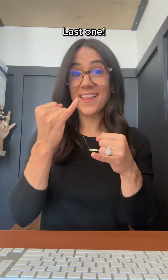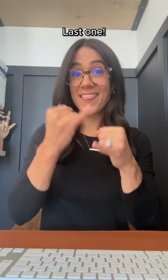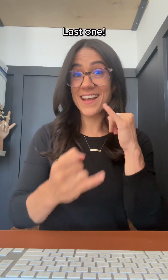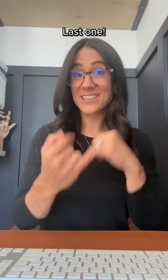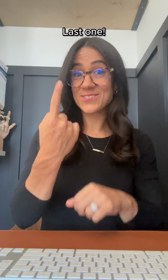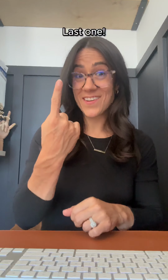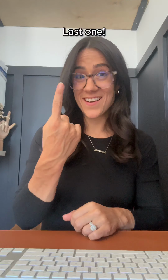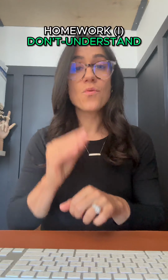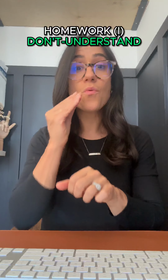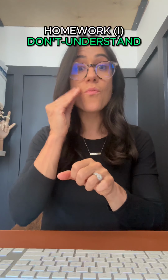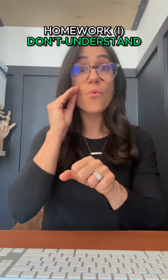Last one.